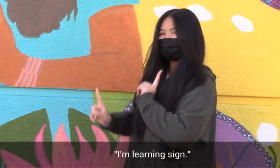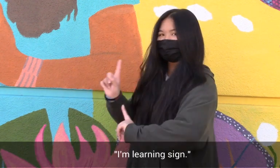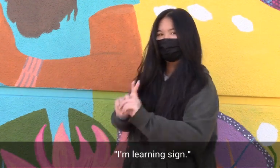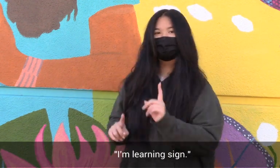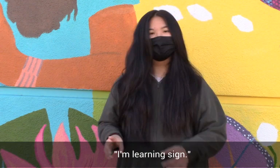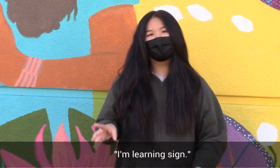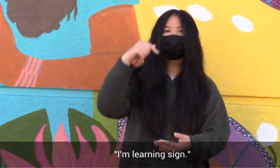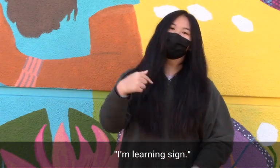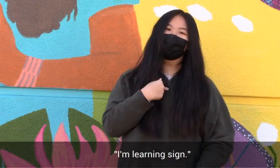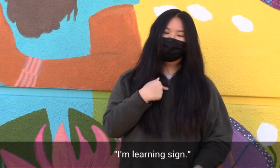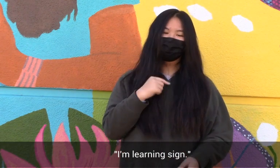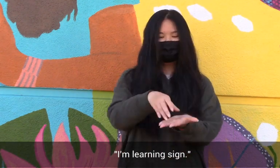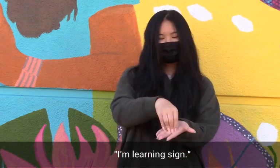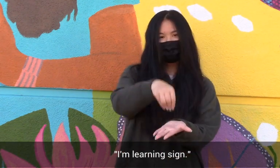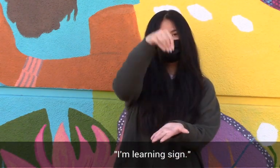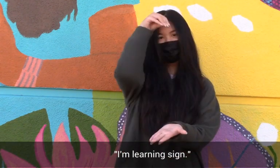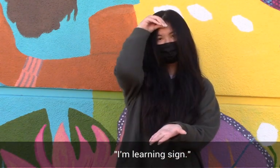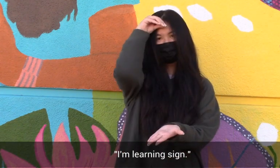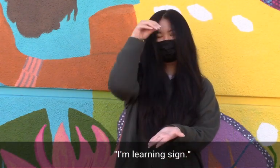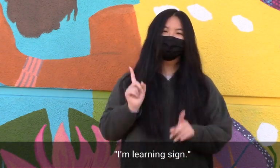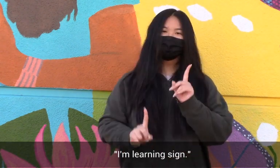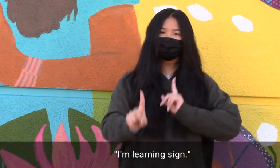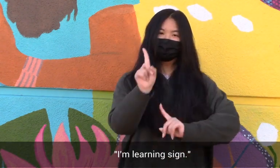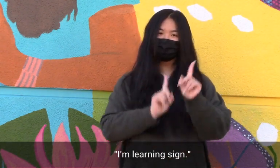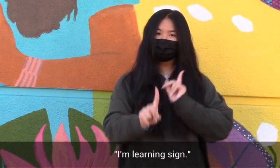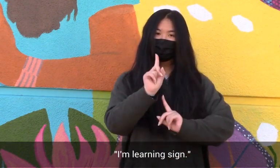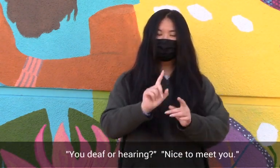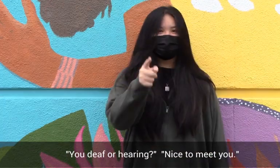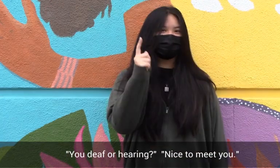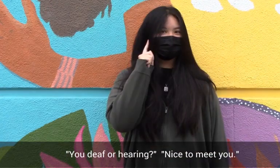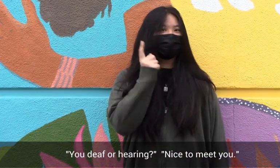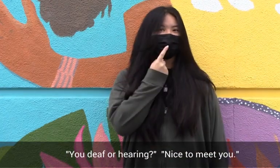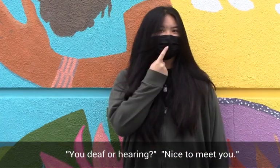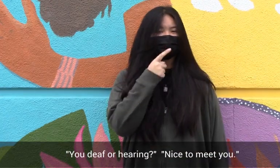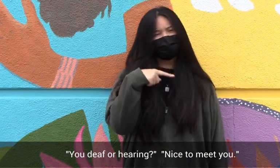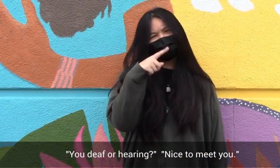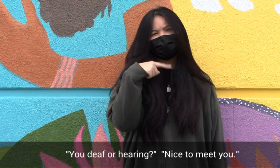inwards. I'm learning sign. That or here.